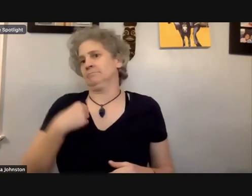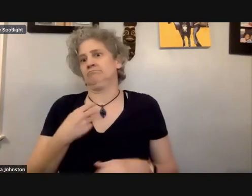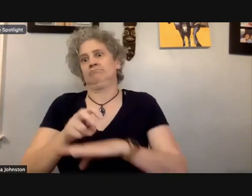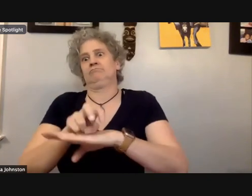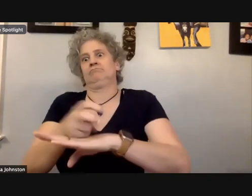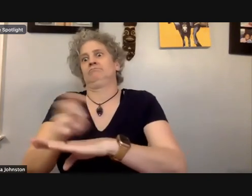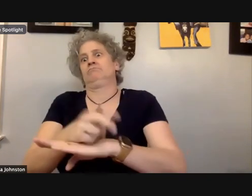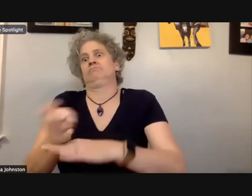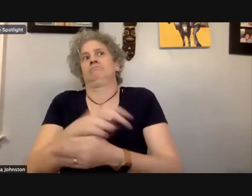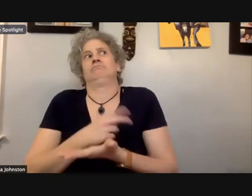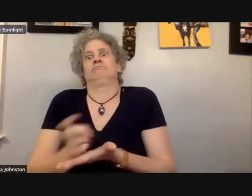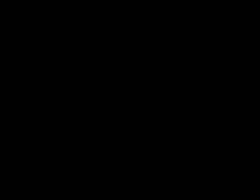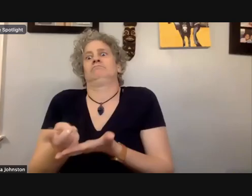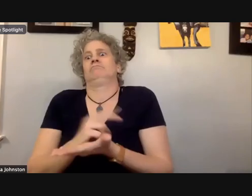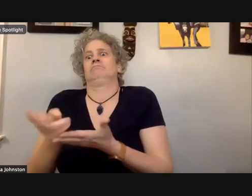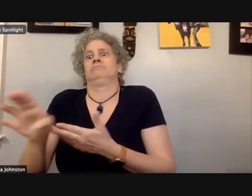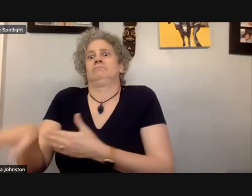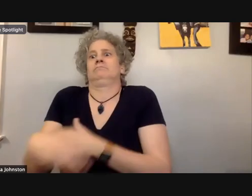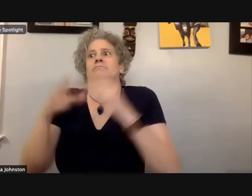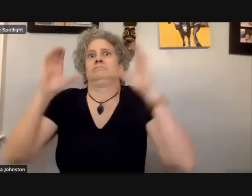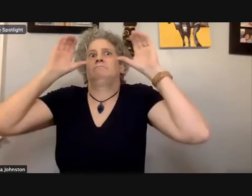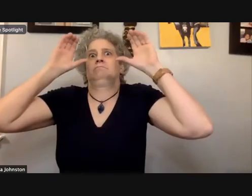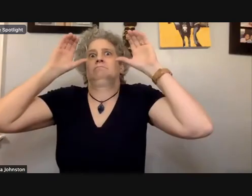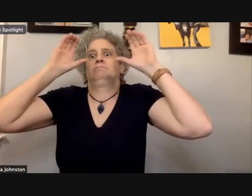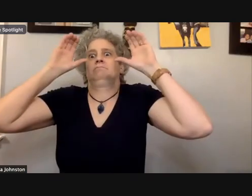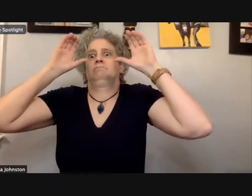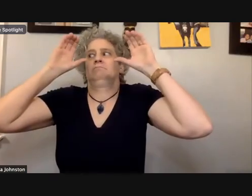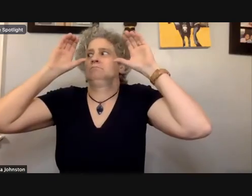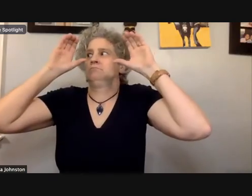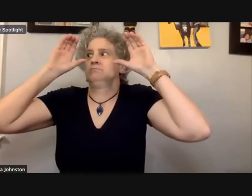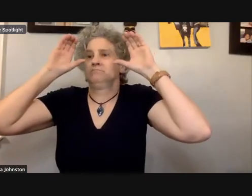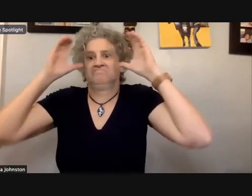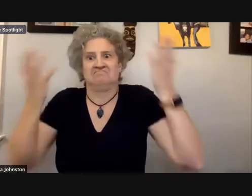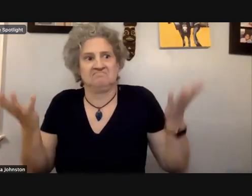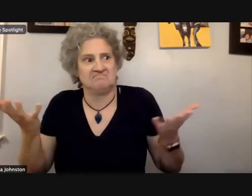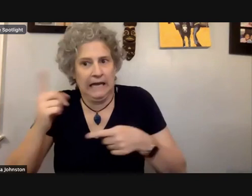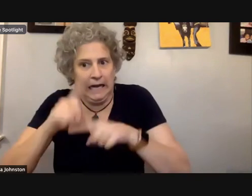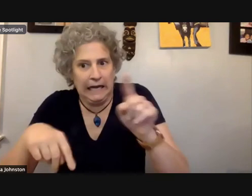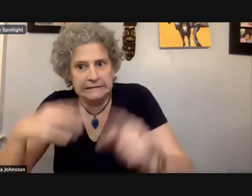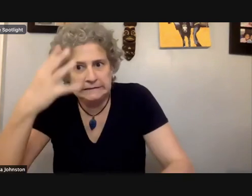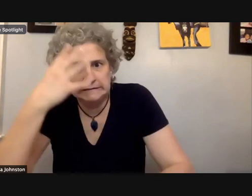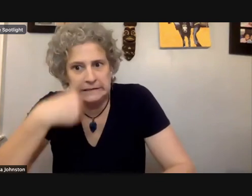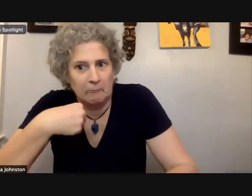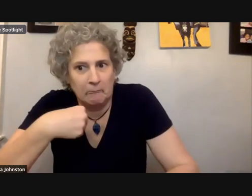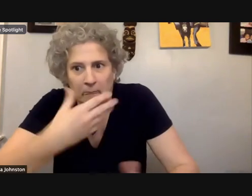insomnia. So essentially it means to can't sleep, to be up all night.